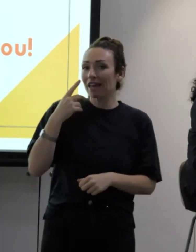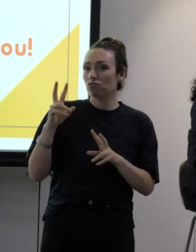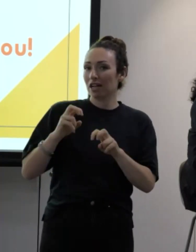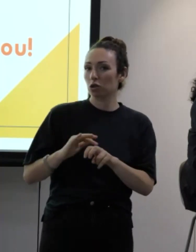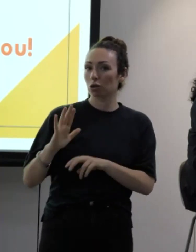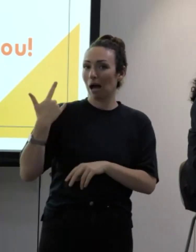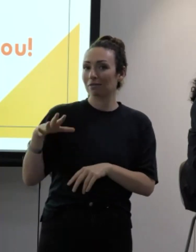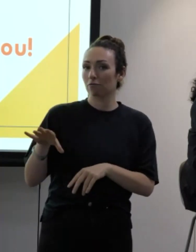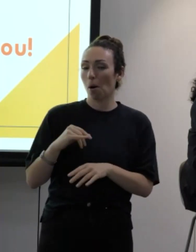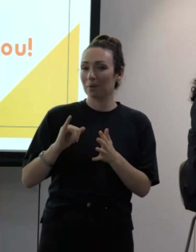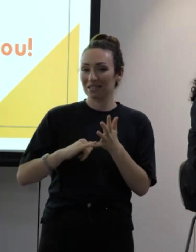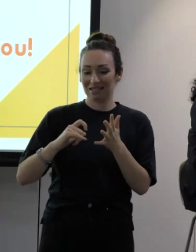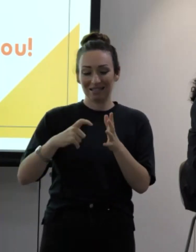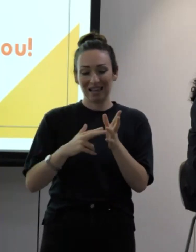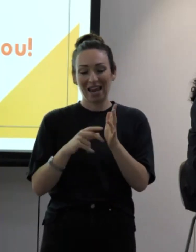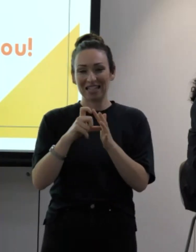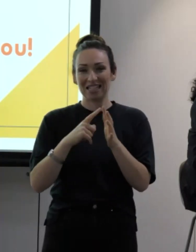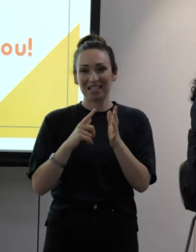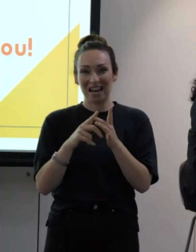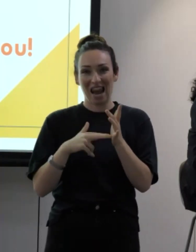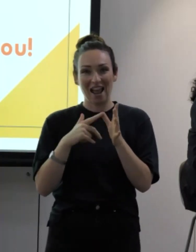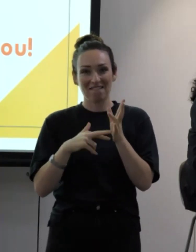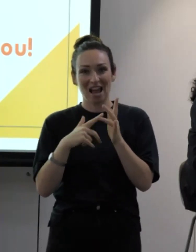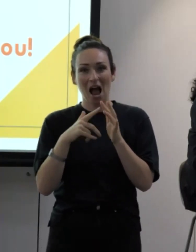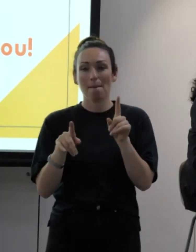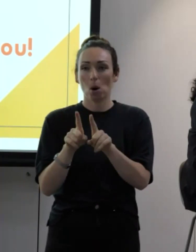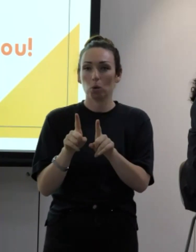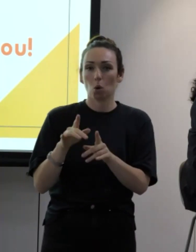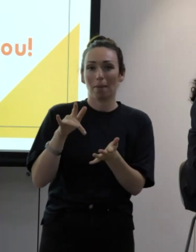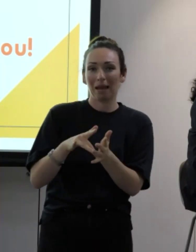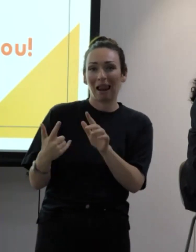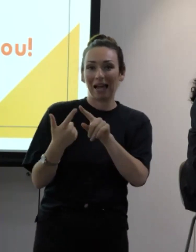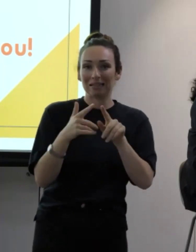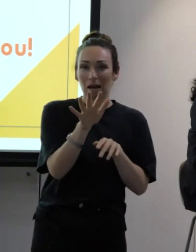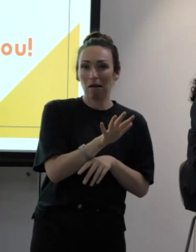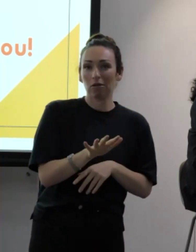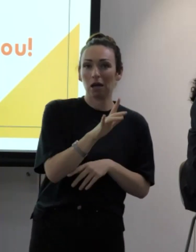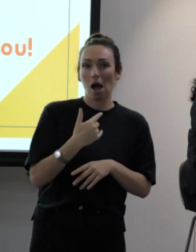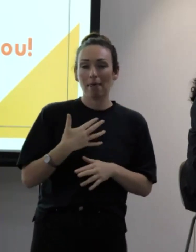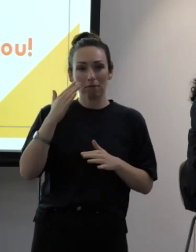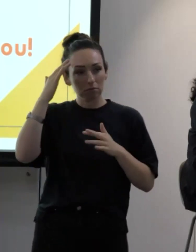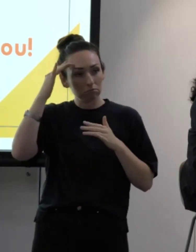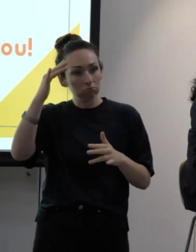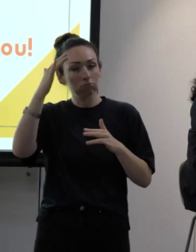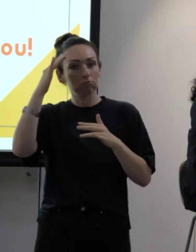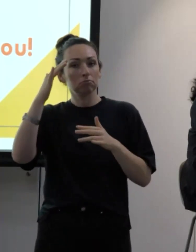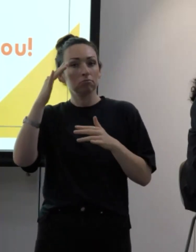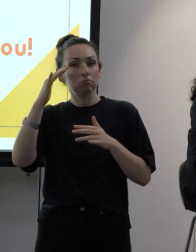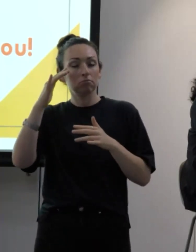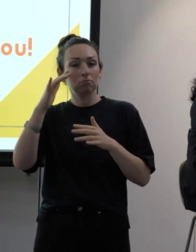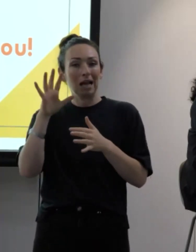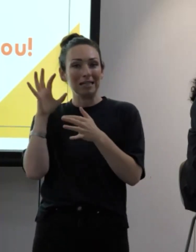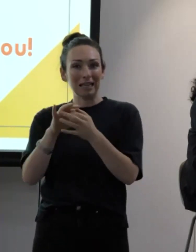Africa, from the Middle East, where they've looked at the incidence of autism spectrum disorder over the last 20 years. And there's